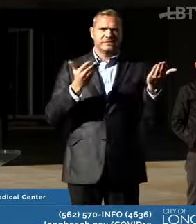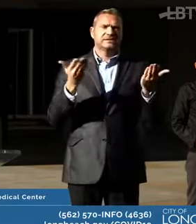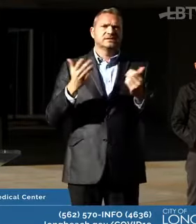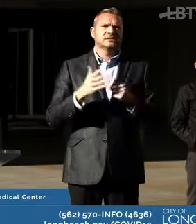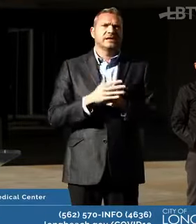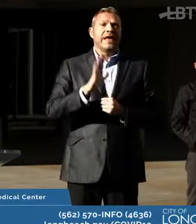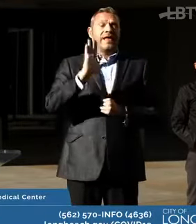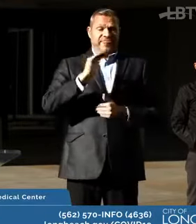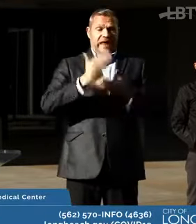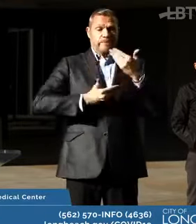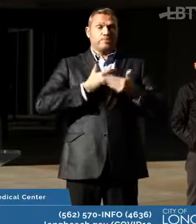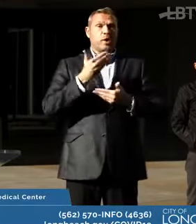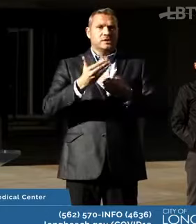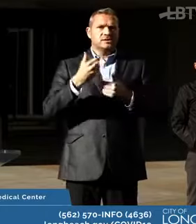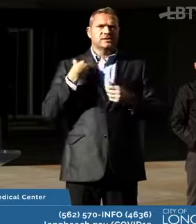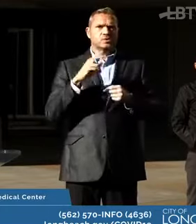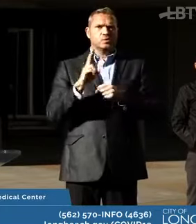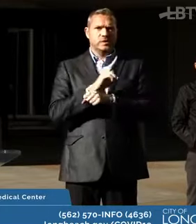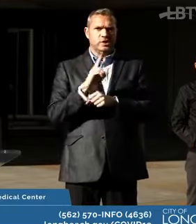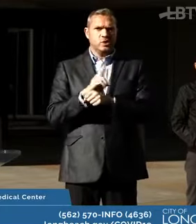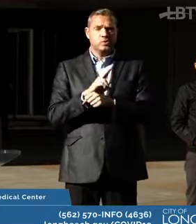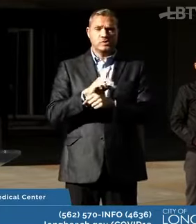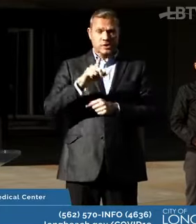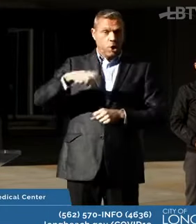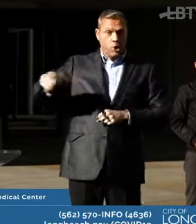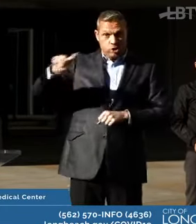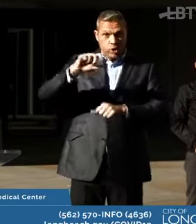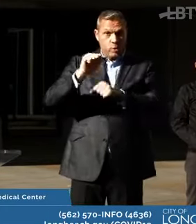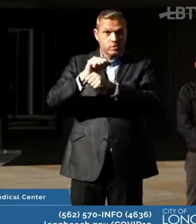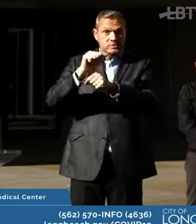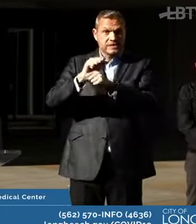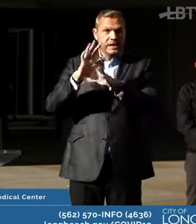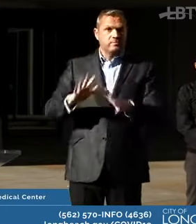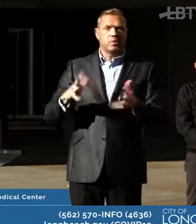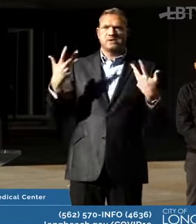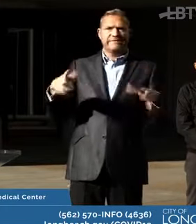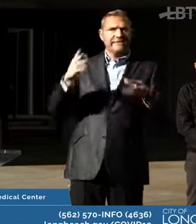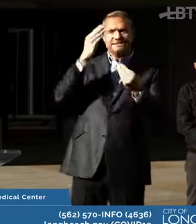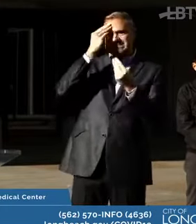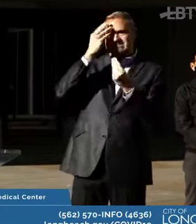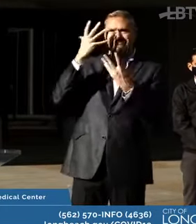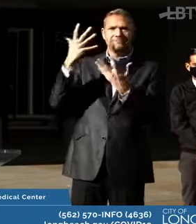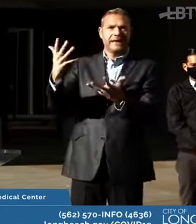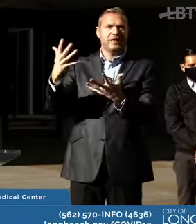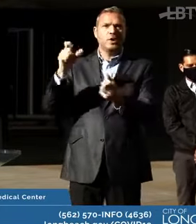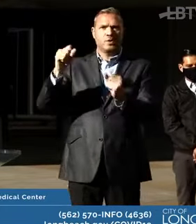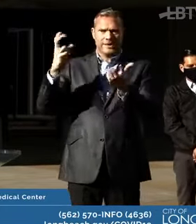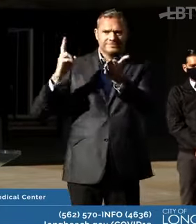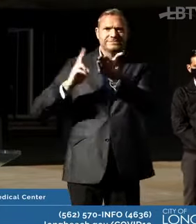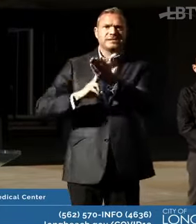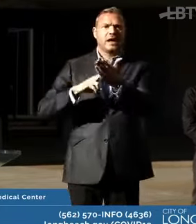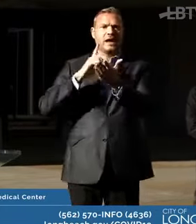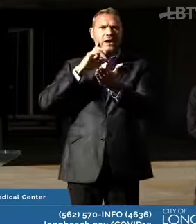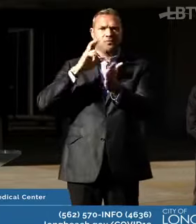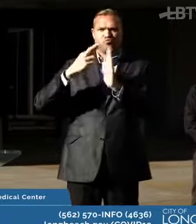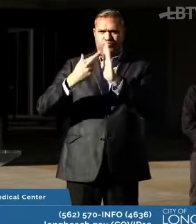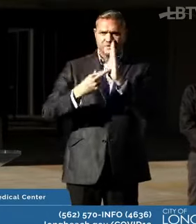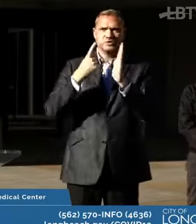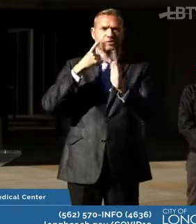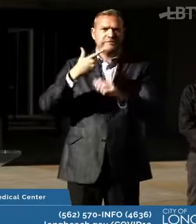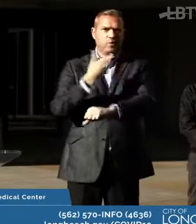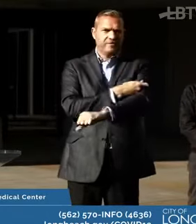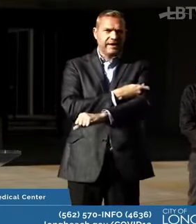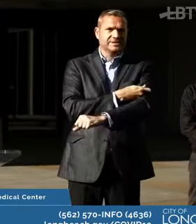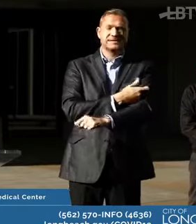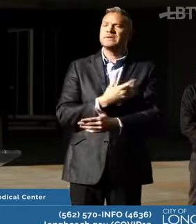that we utilize, and those employees were notified to sign up and register for the vaccine. Thank you. The one